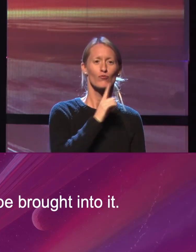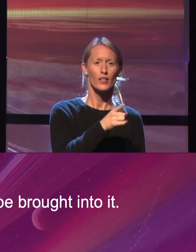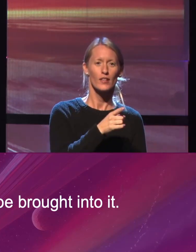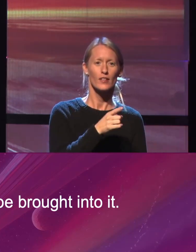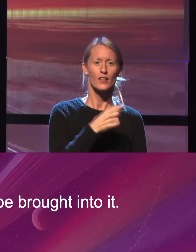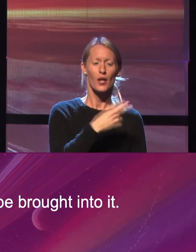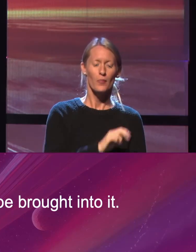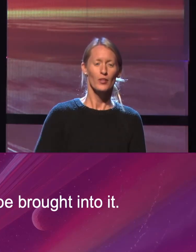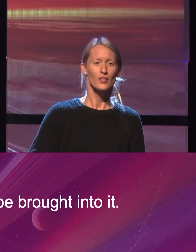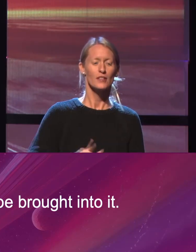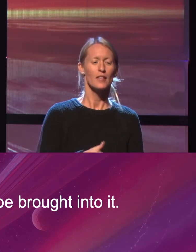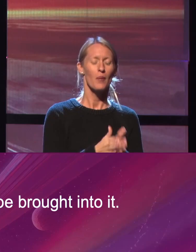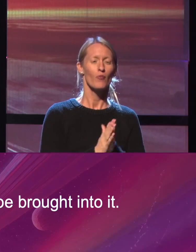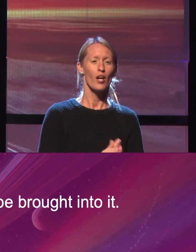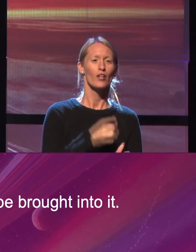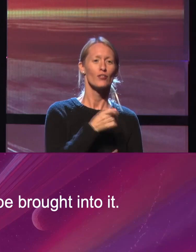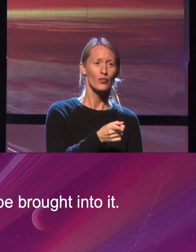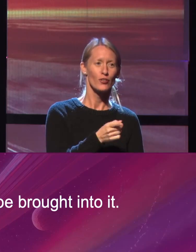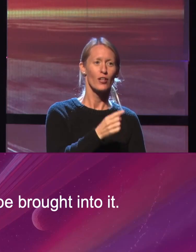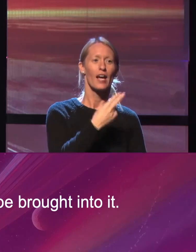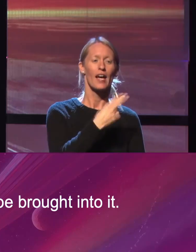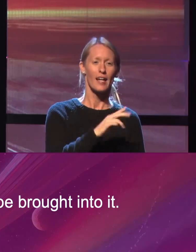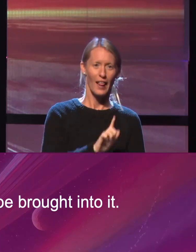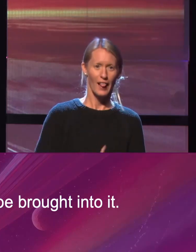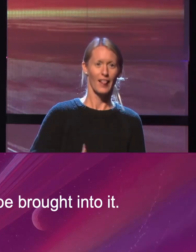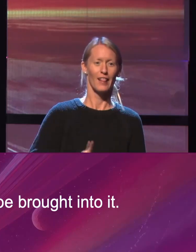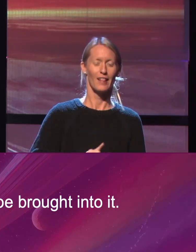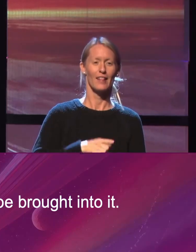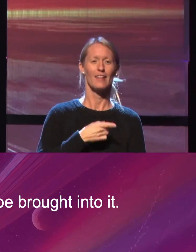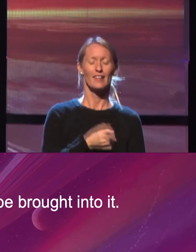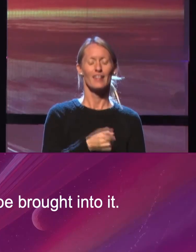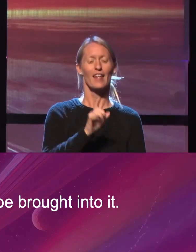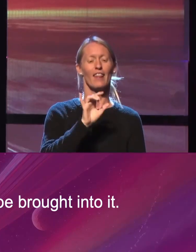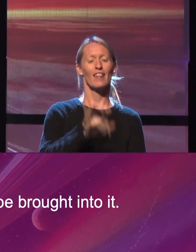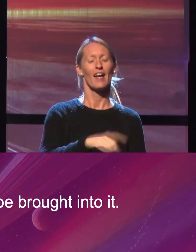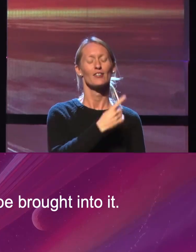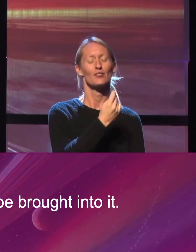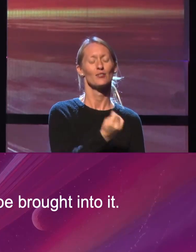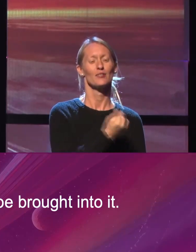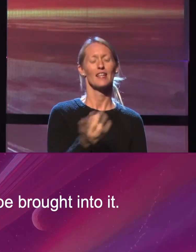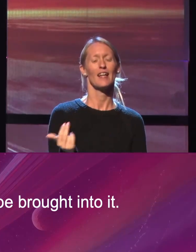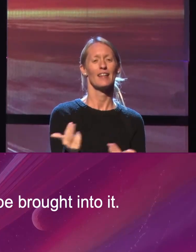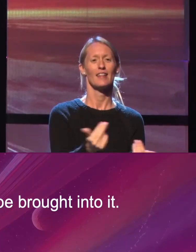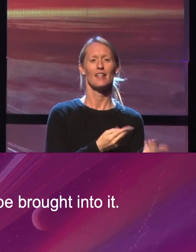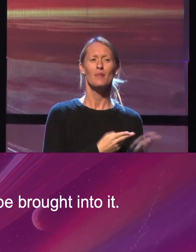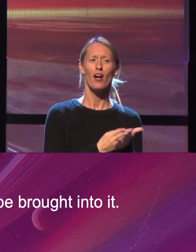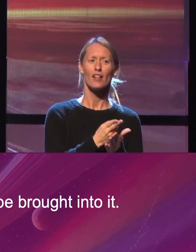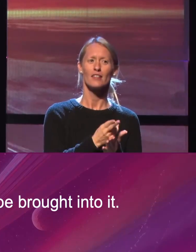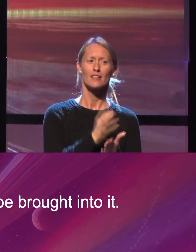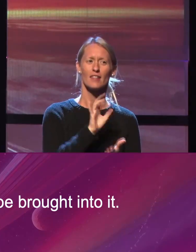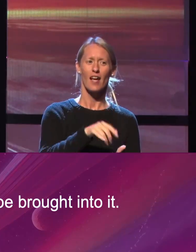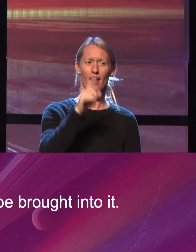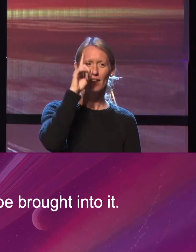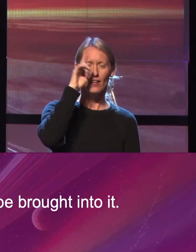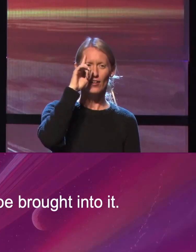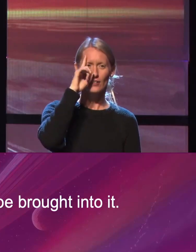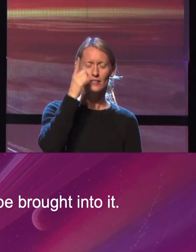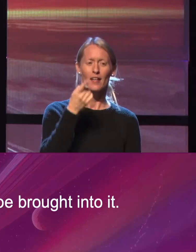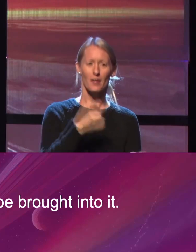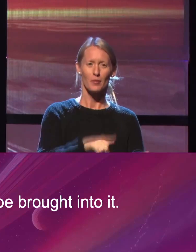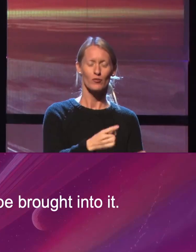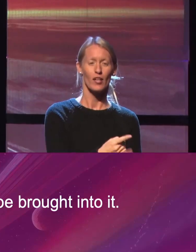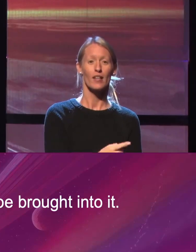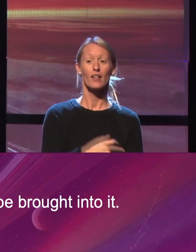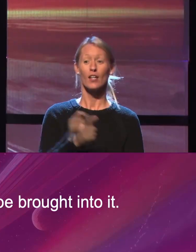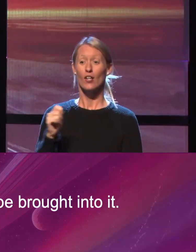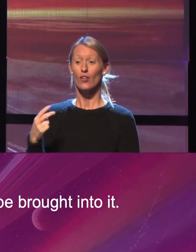that you're there. That's Tuesday, right? I mean, let's be honest. We got those days. And then on like Thursday, we're